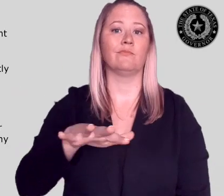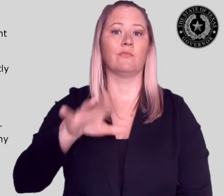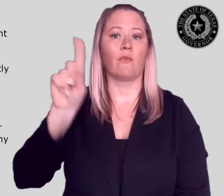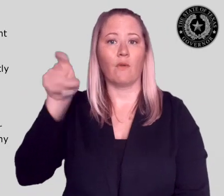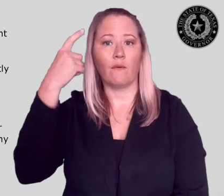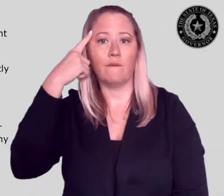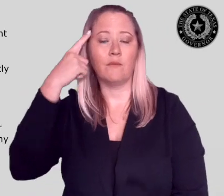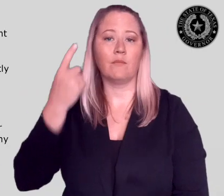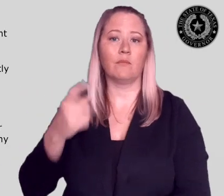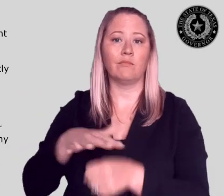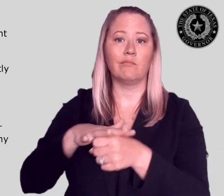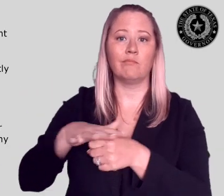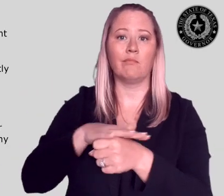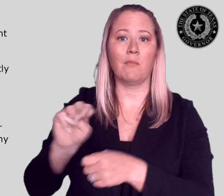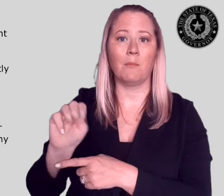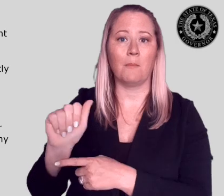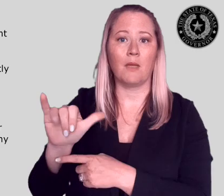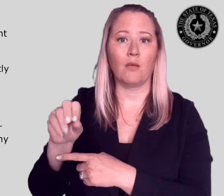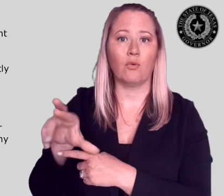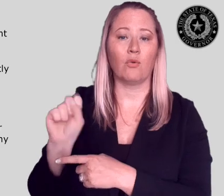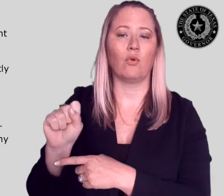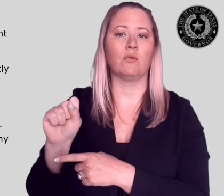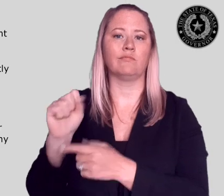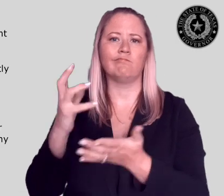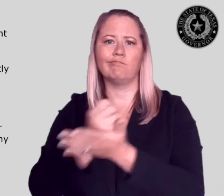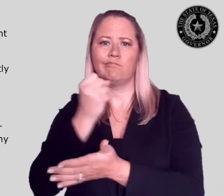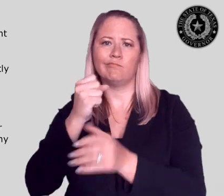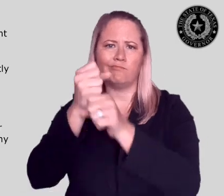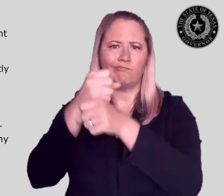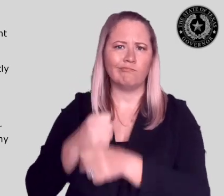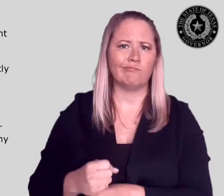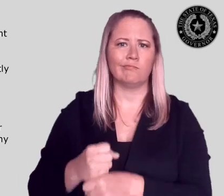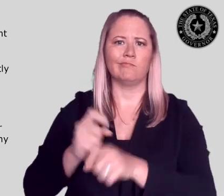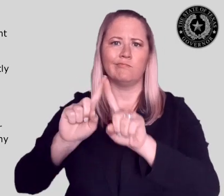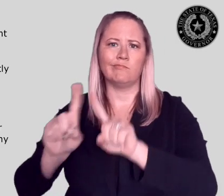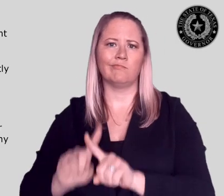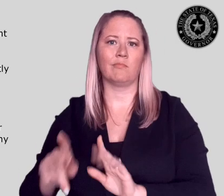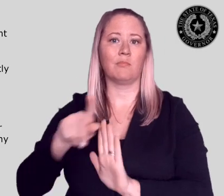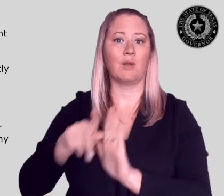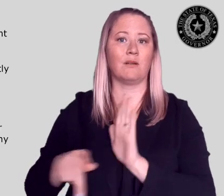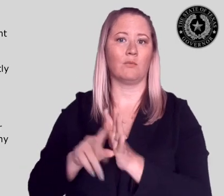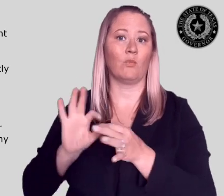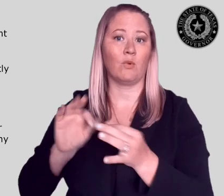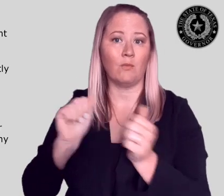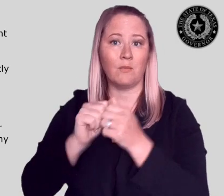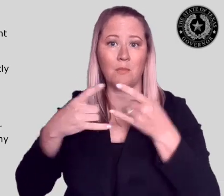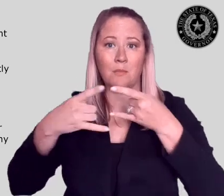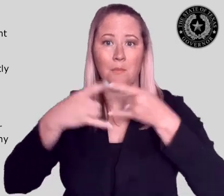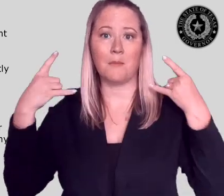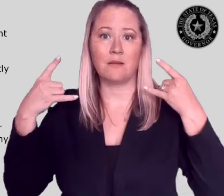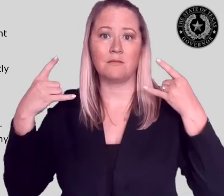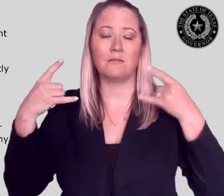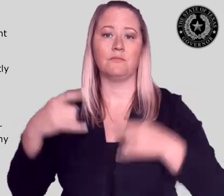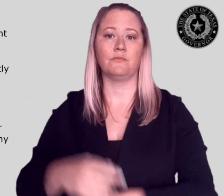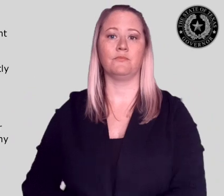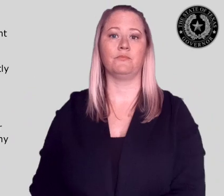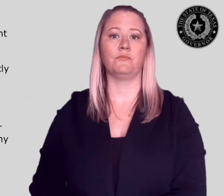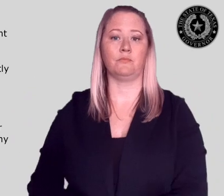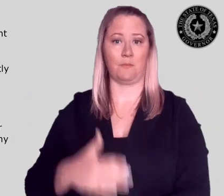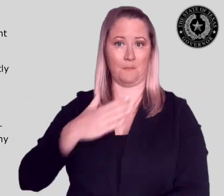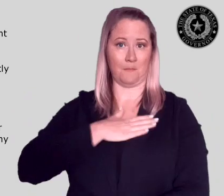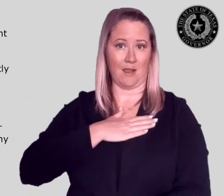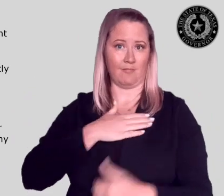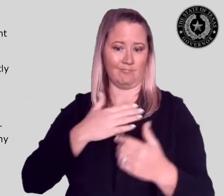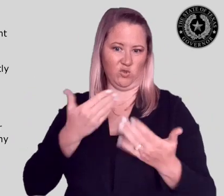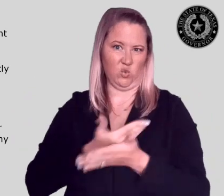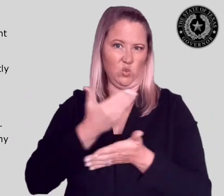This executive order shall supersede any face covering requirement imposed by any local governmental entity or